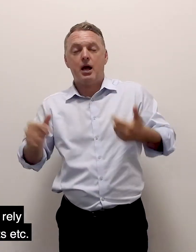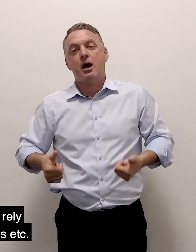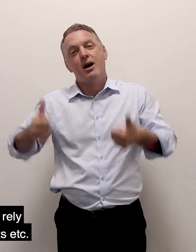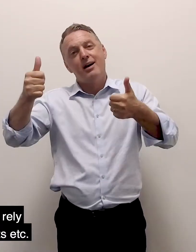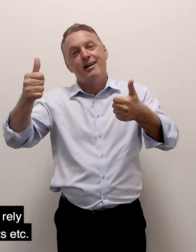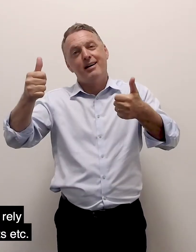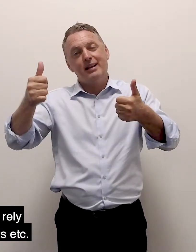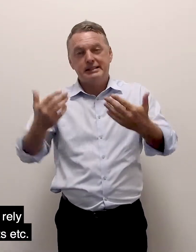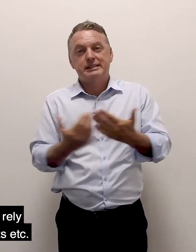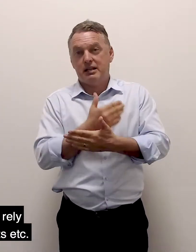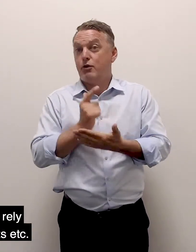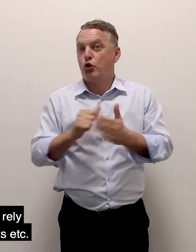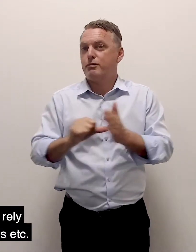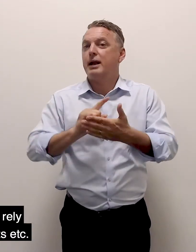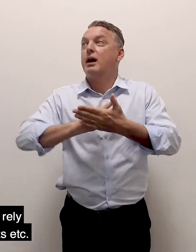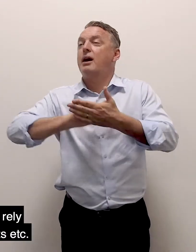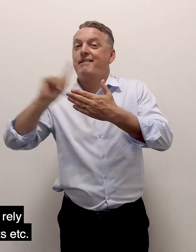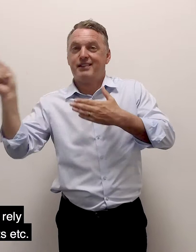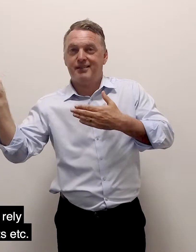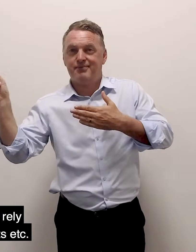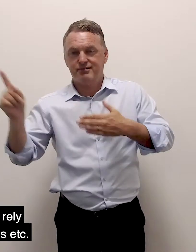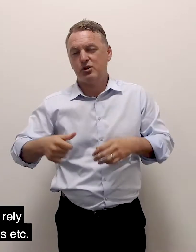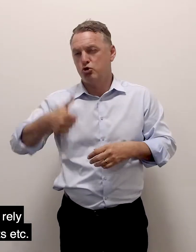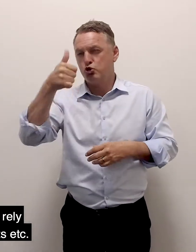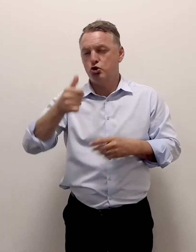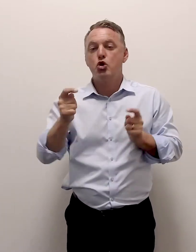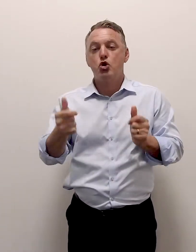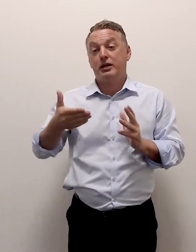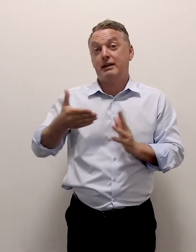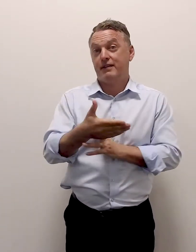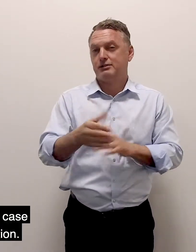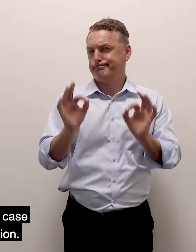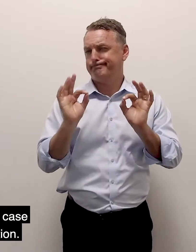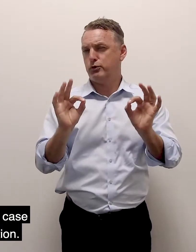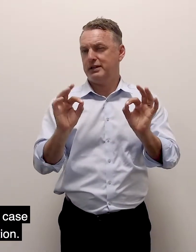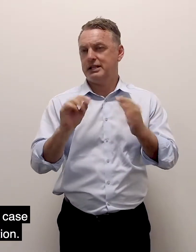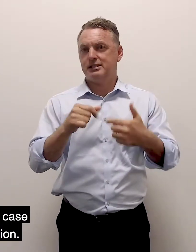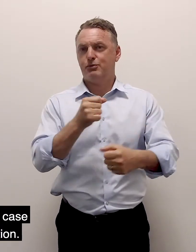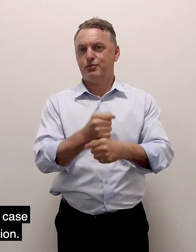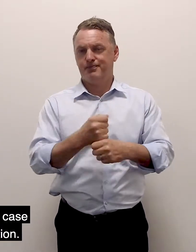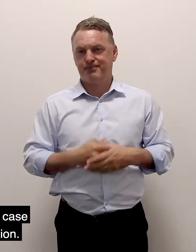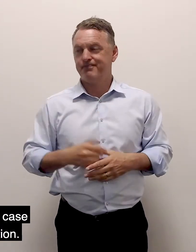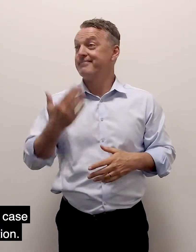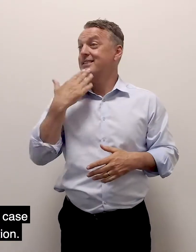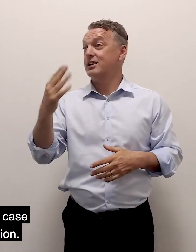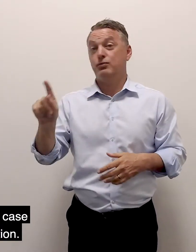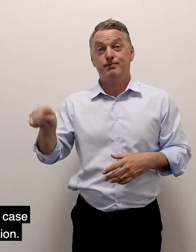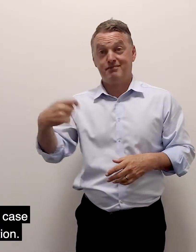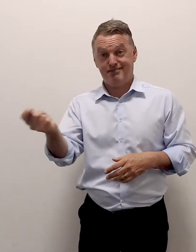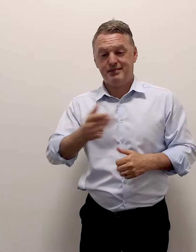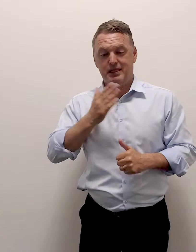he's less likely to rely on guides, supports, etc. So that's a classic case of early